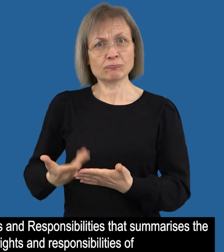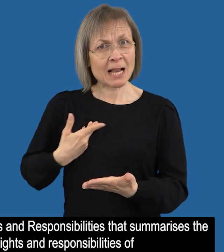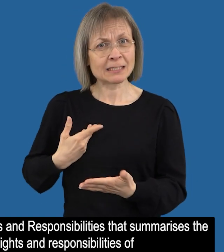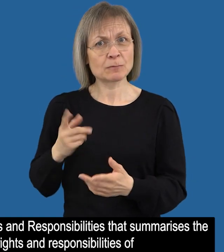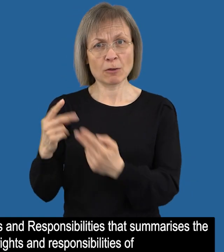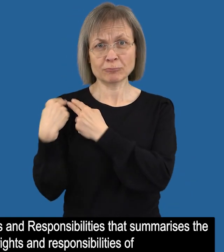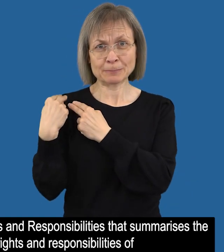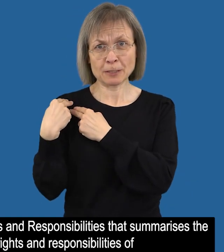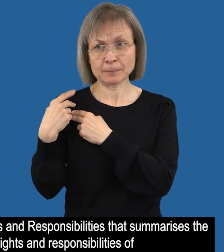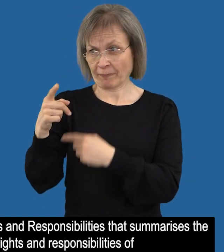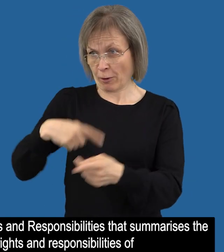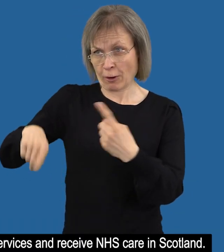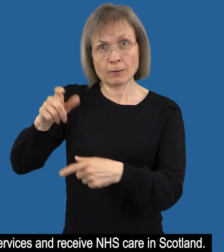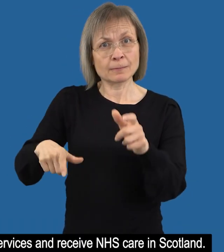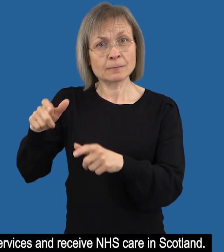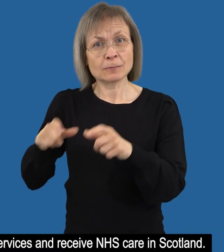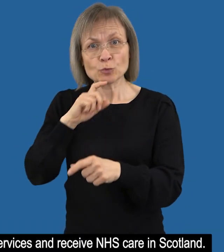receive NHS care in Scotland.